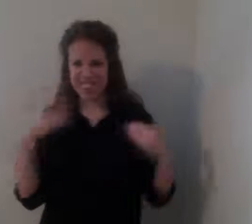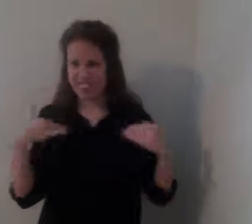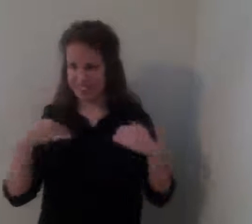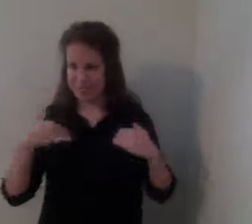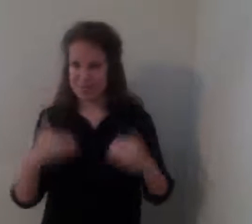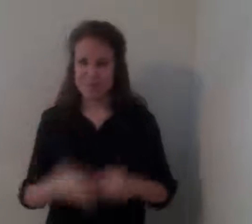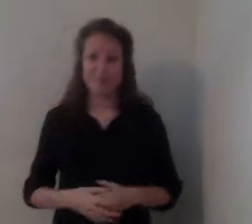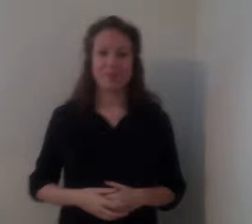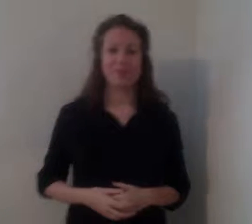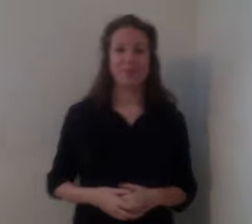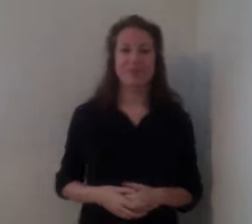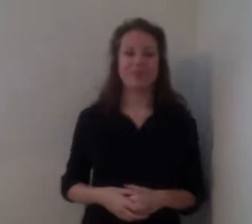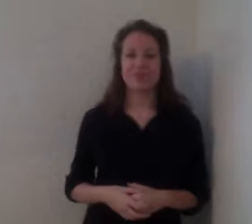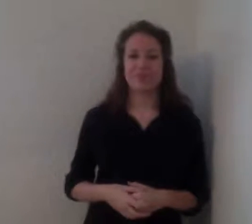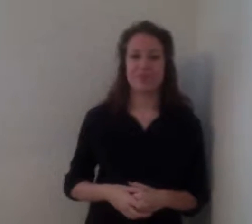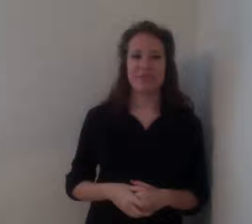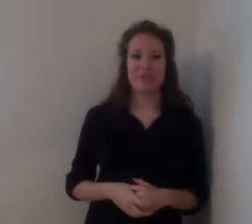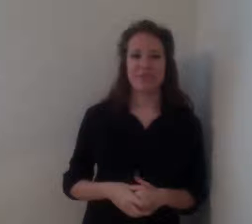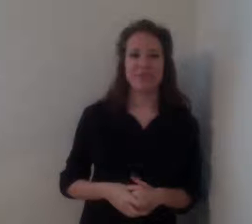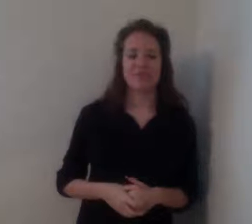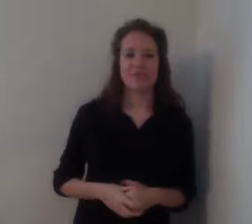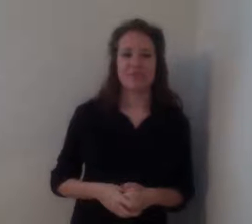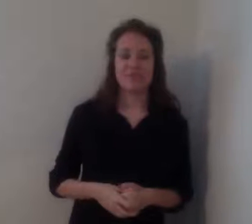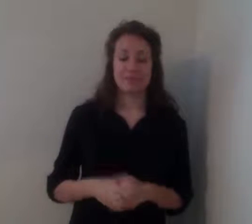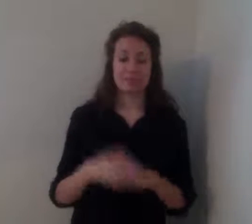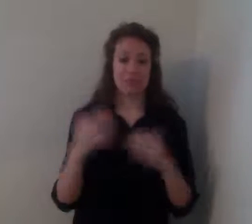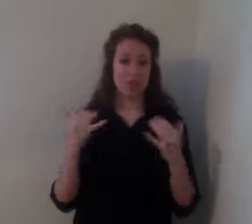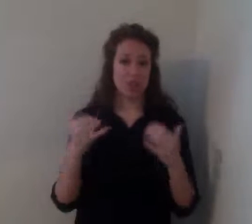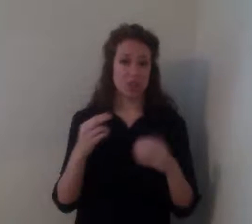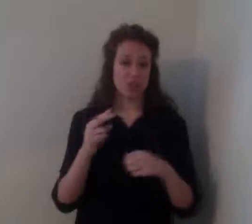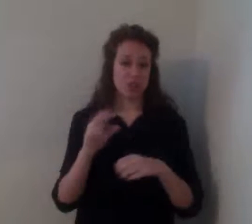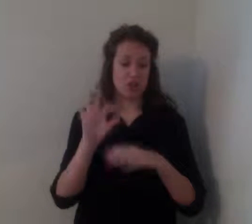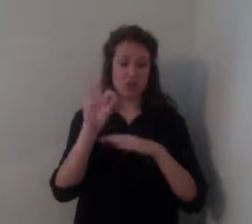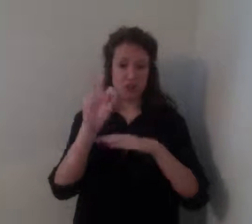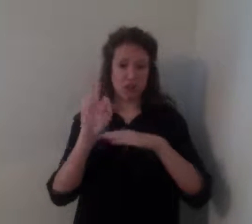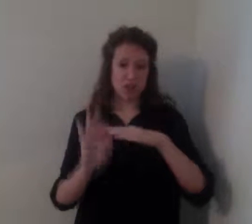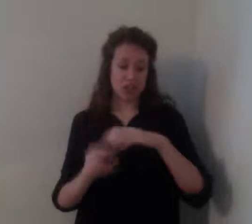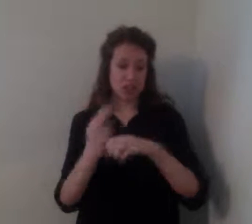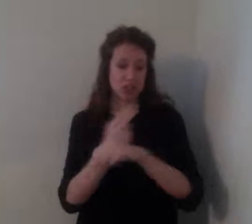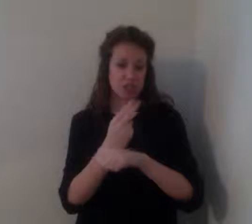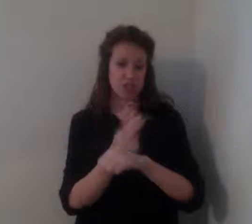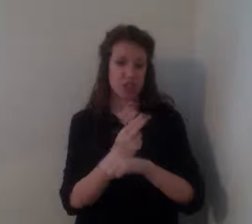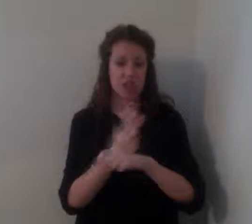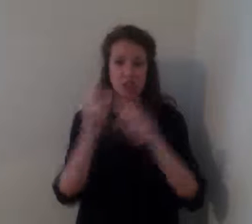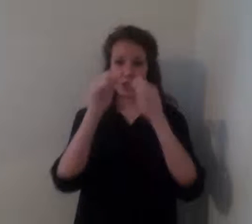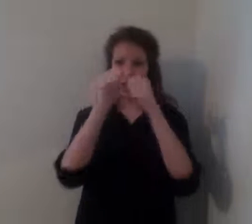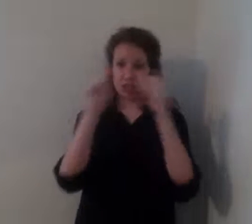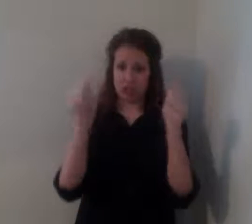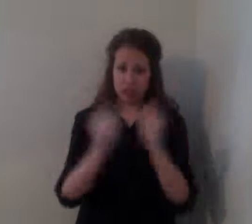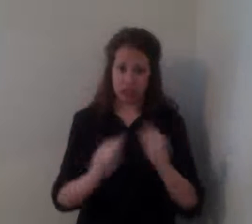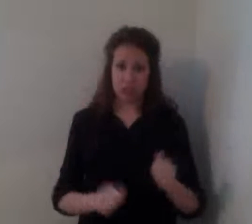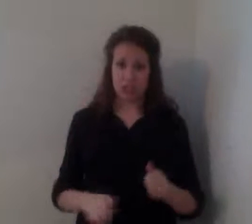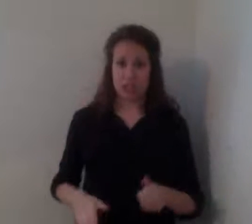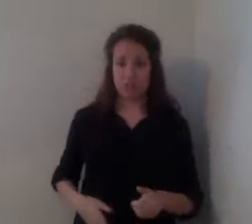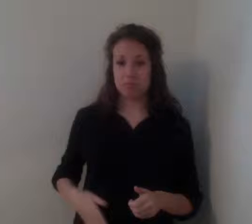from parts of a circle to kitty cats. But did you know that fractions can also be used to represent things you can't even see? Well, like a test score, for